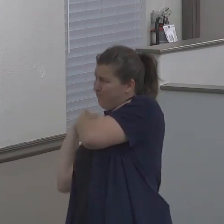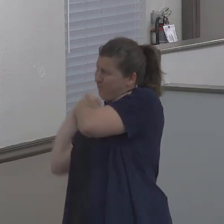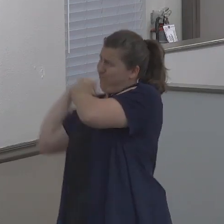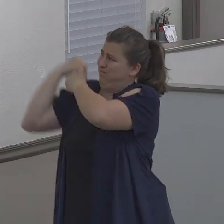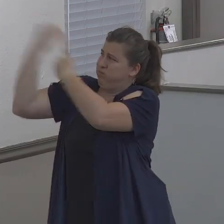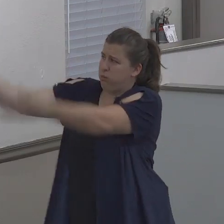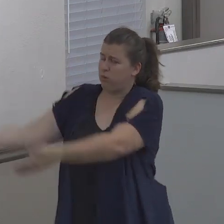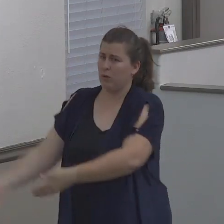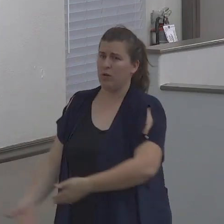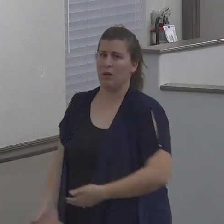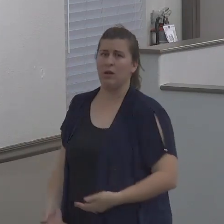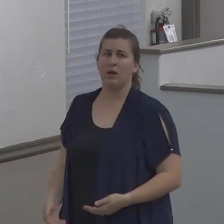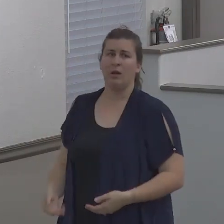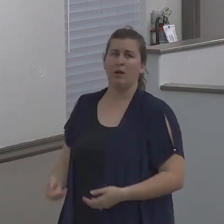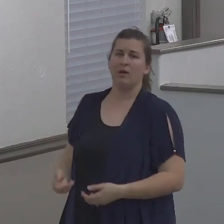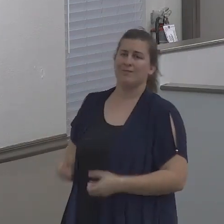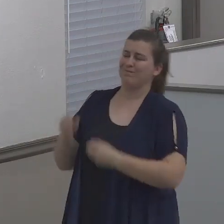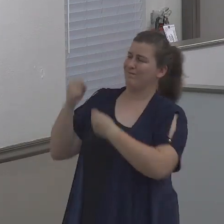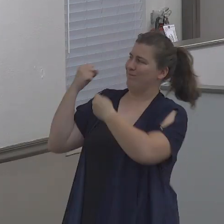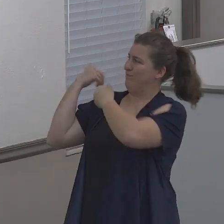Casting means to throw.